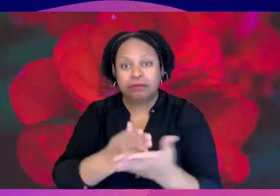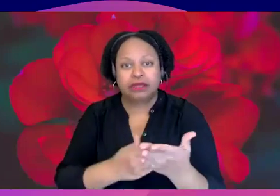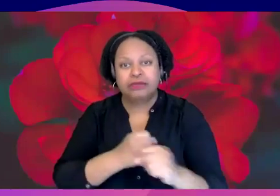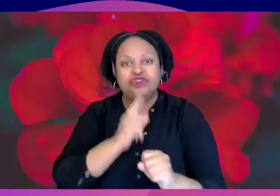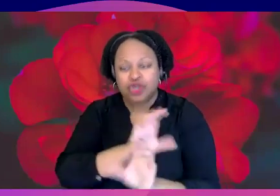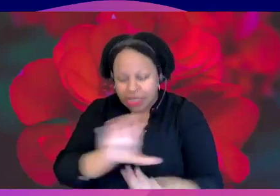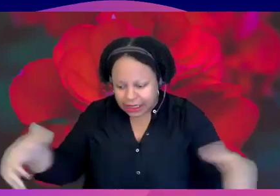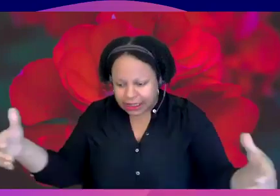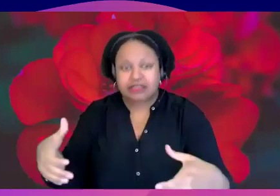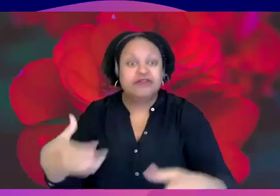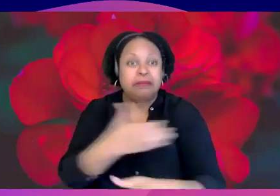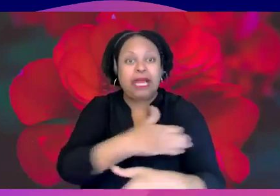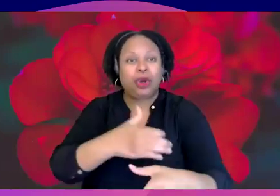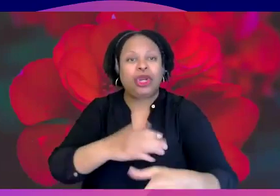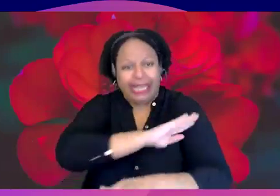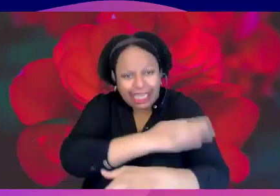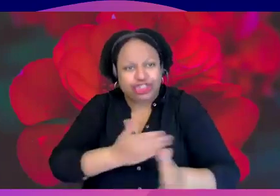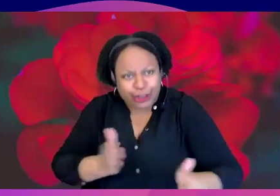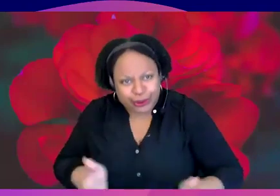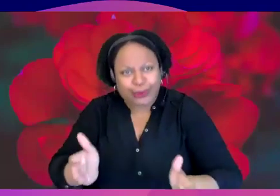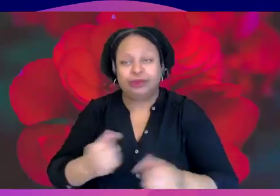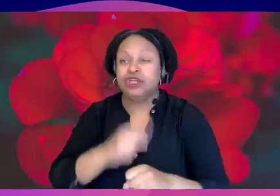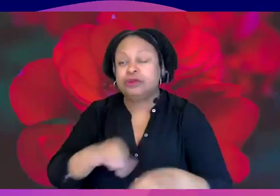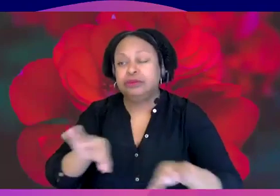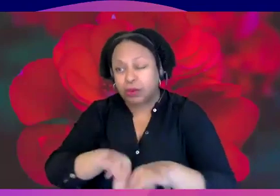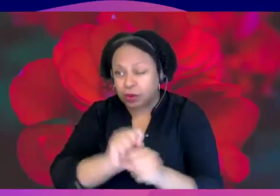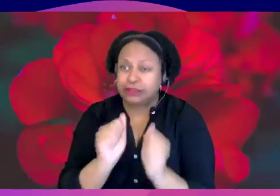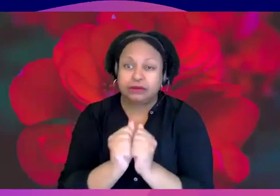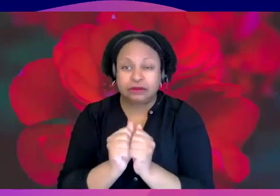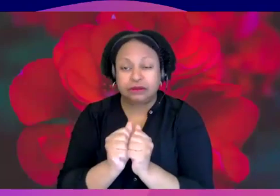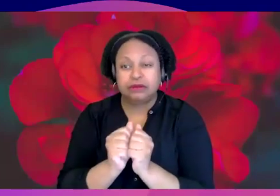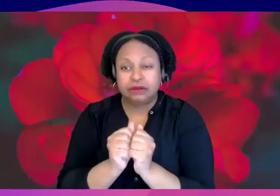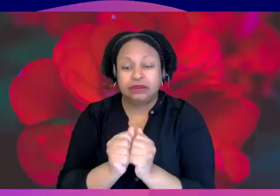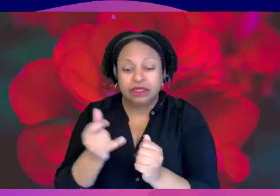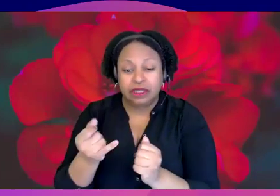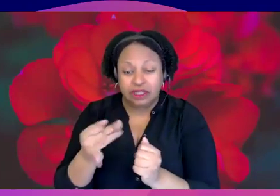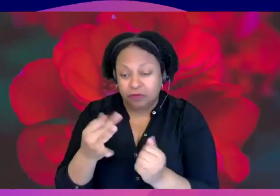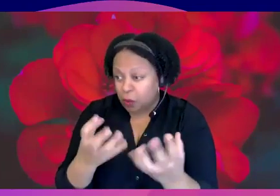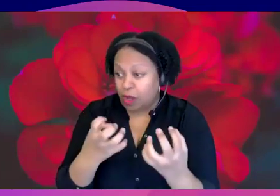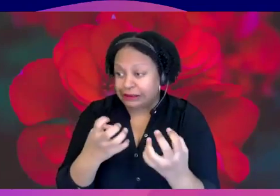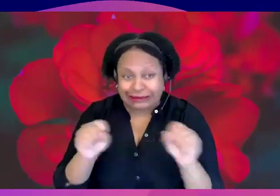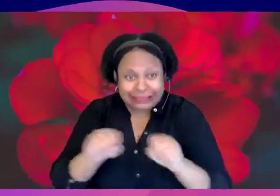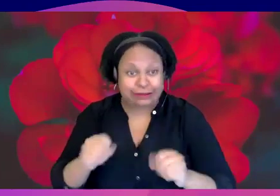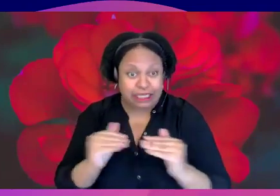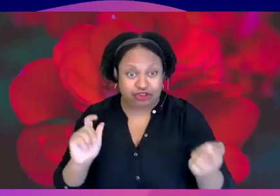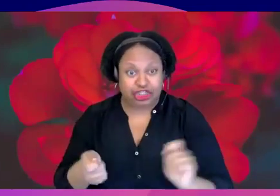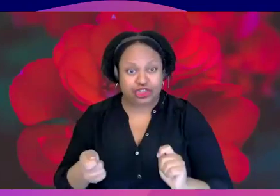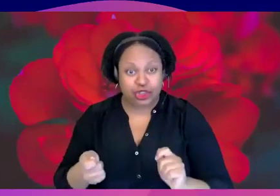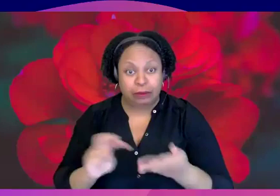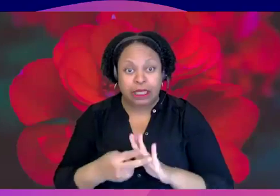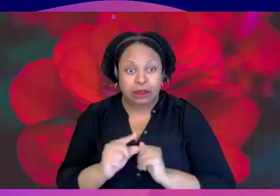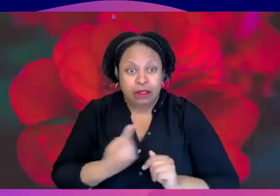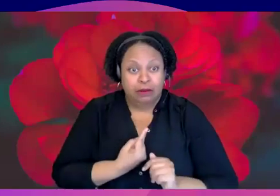collective power and momentum to do this important work together. If we want these system level changes, we have to do it